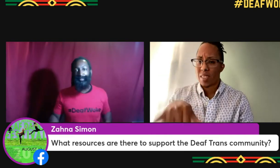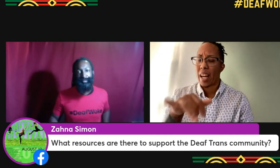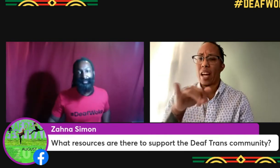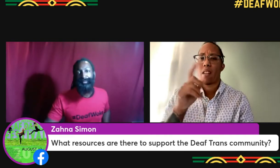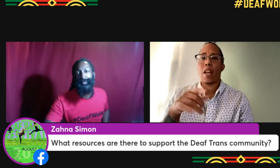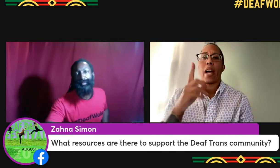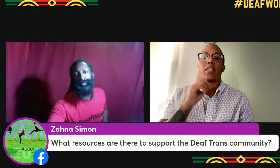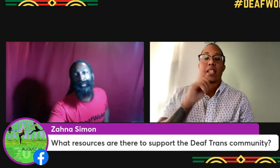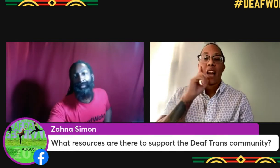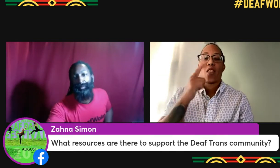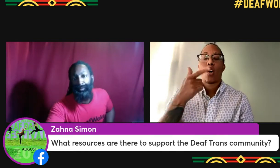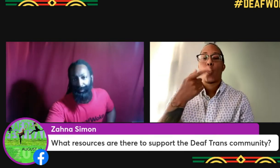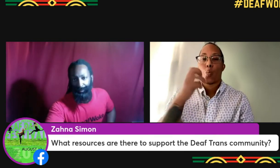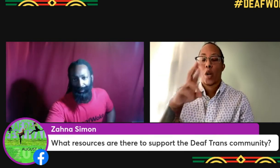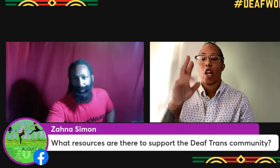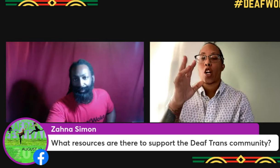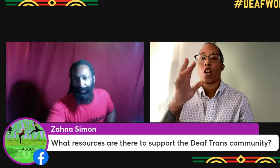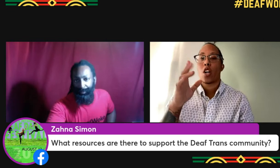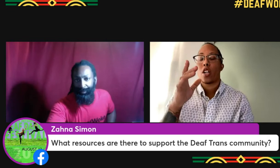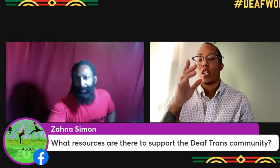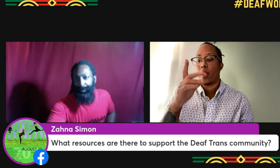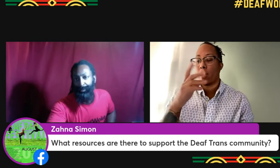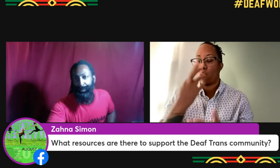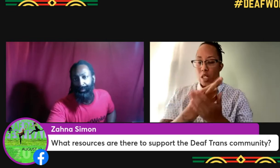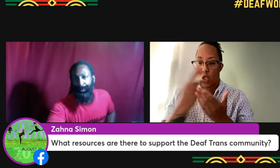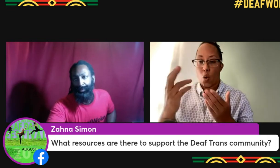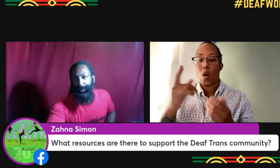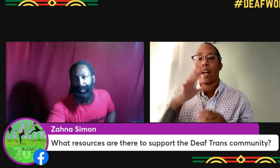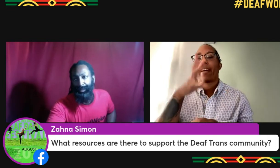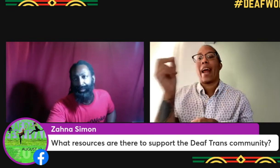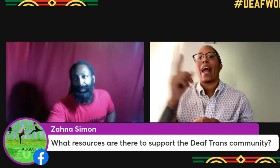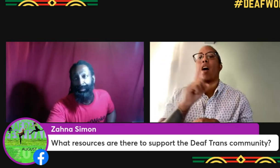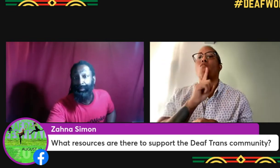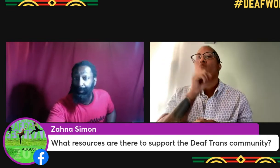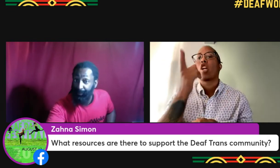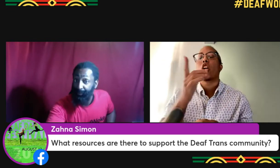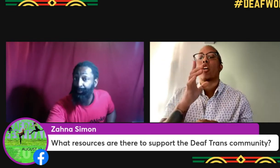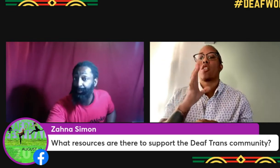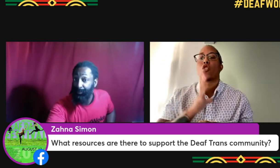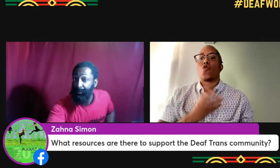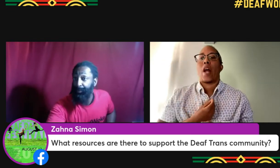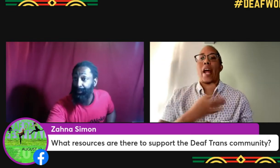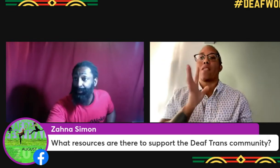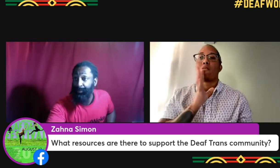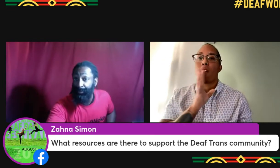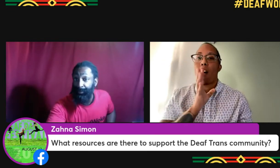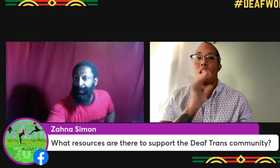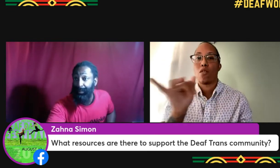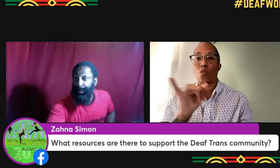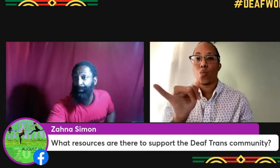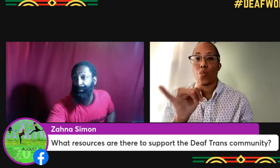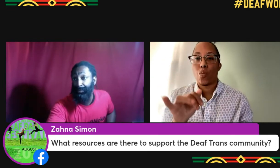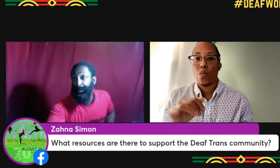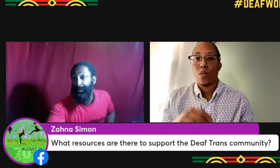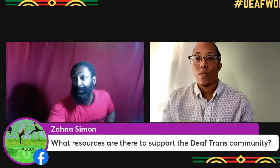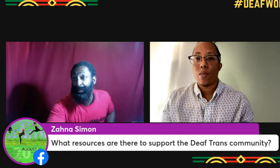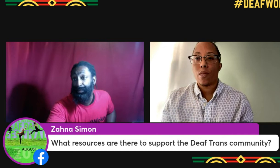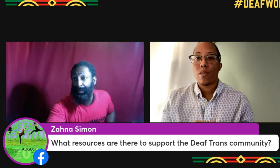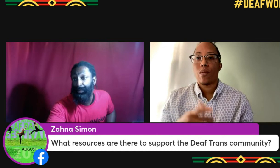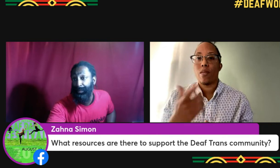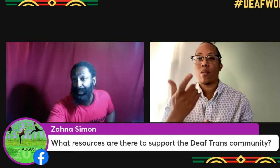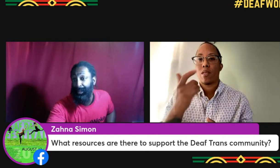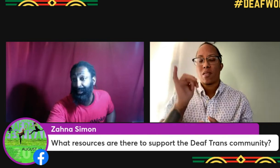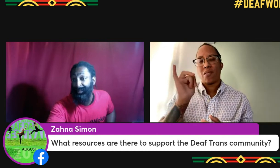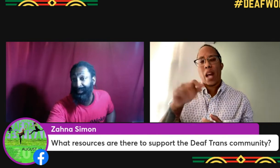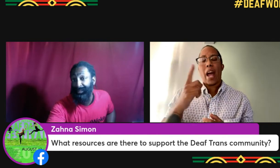Deaf queer, deaf trans community? Well, like I had mentioned earlier, the Deaf Queer Resource Center, Real Trans